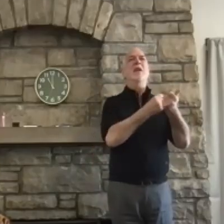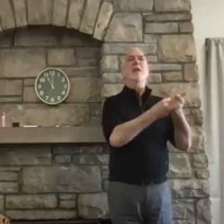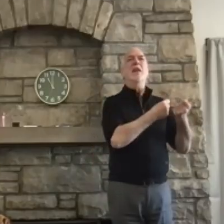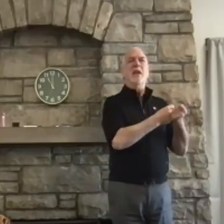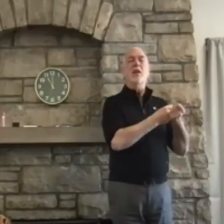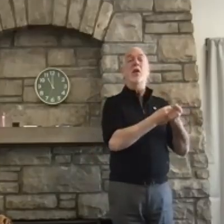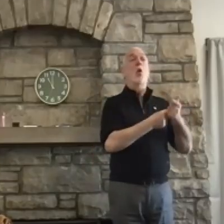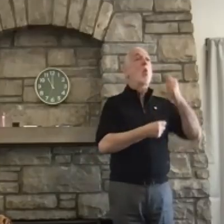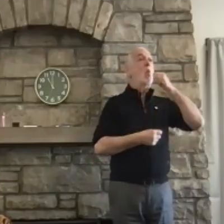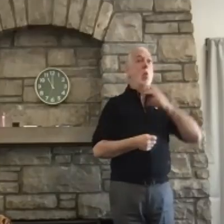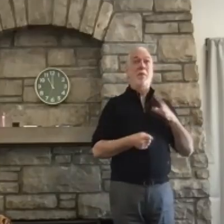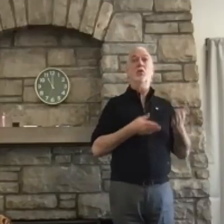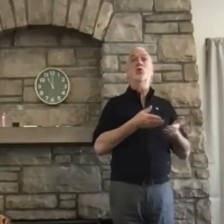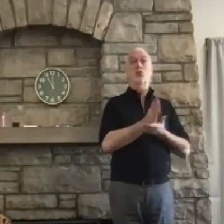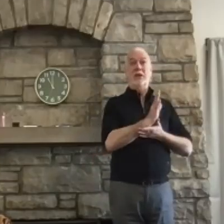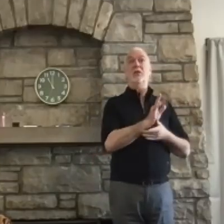women's rights.